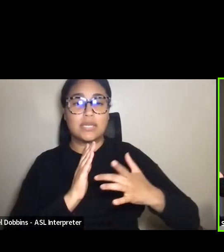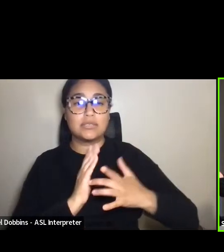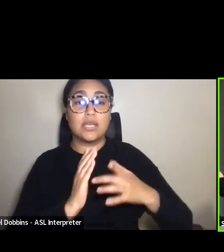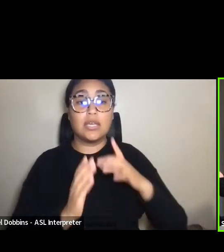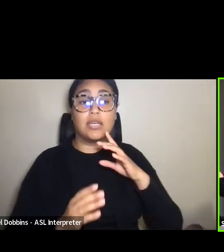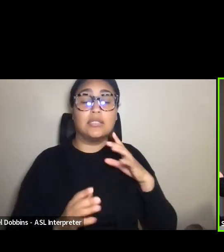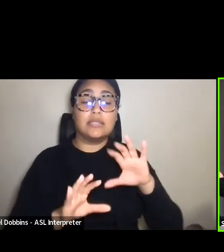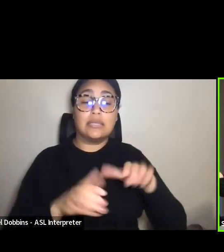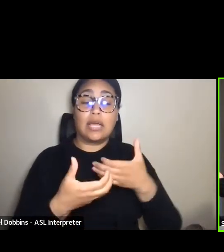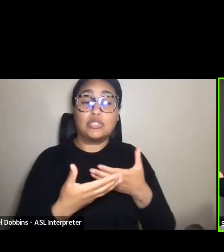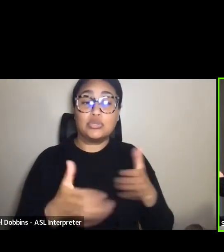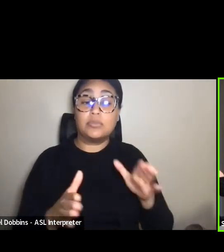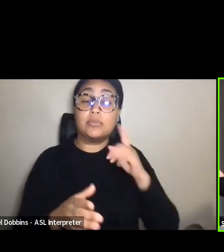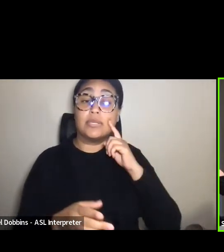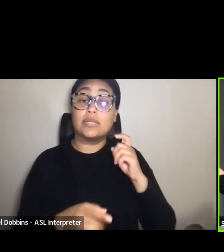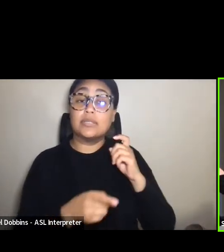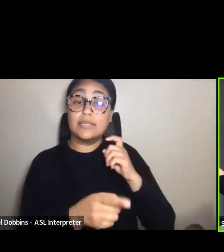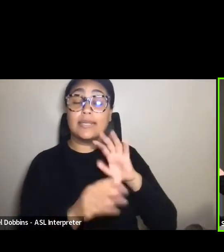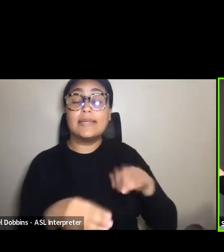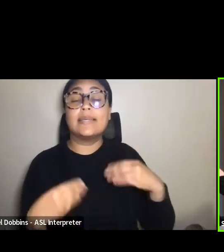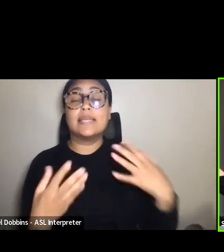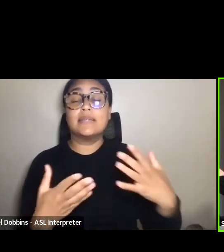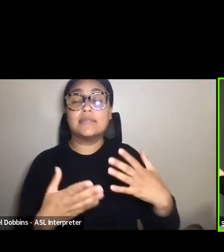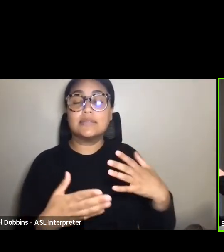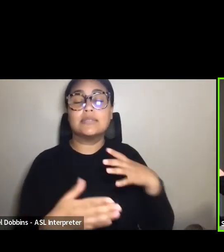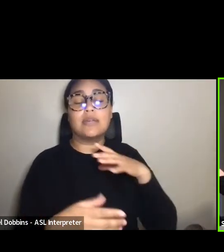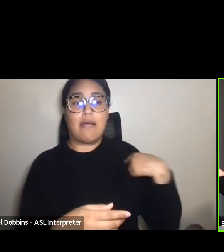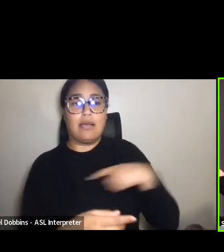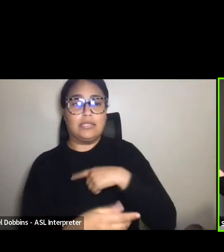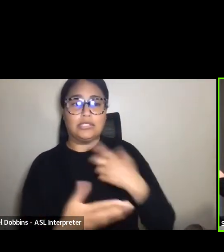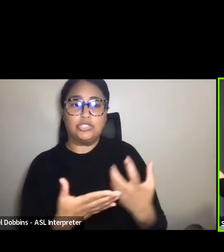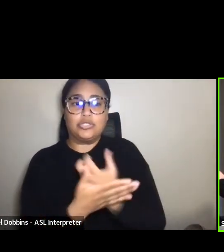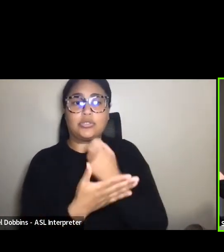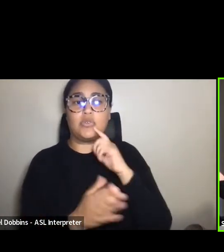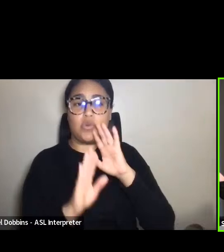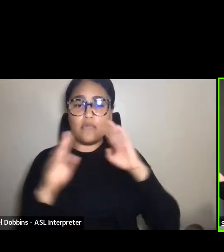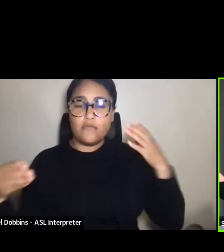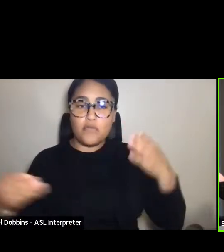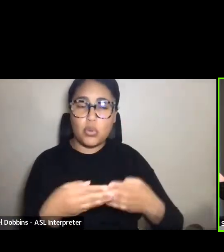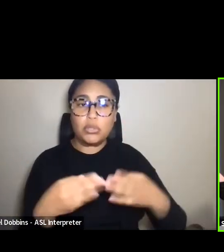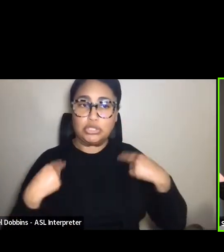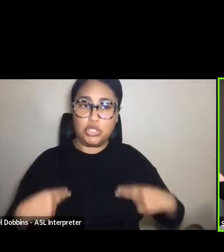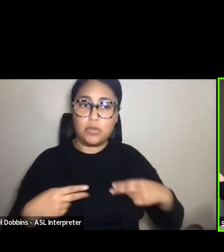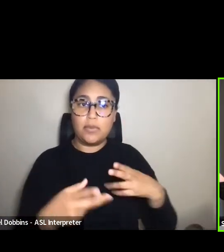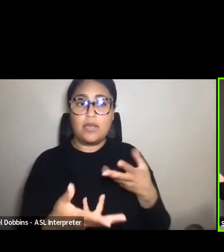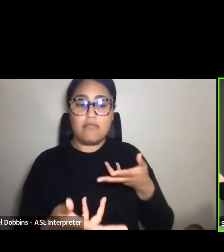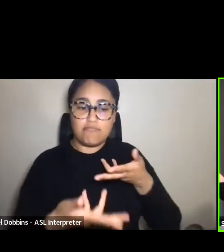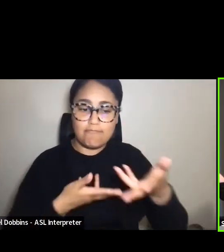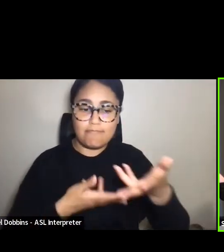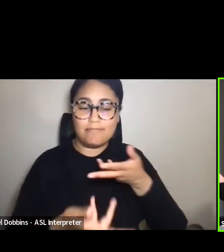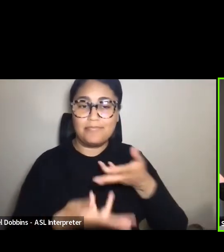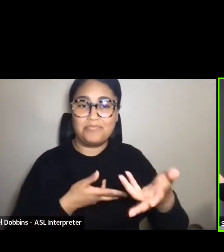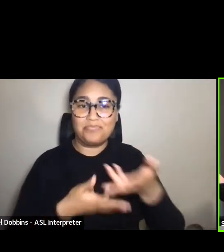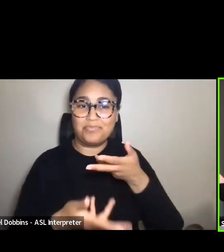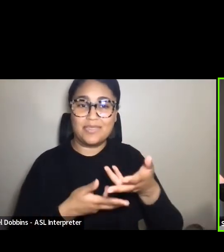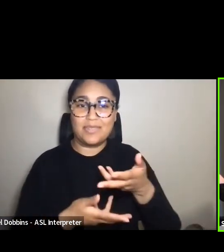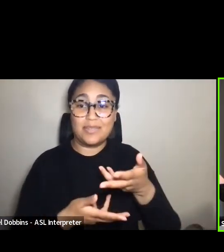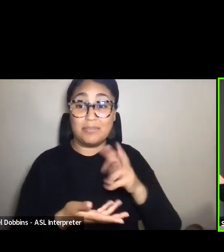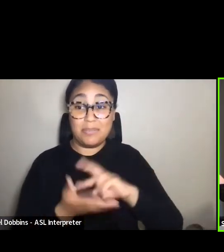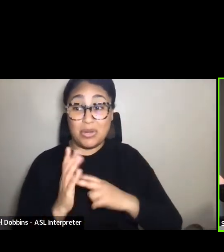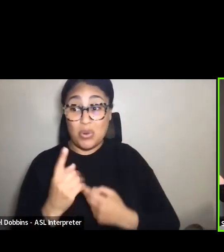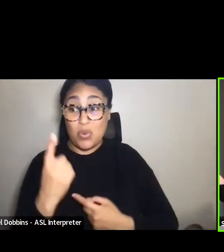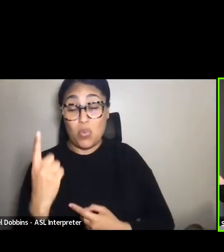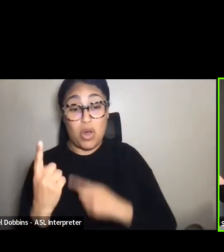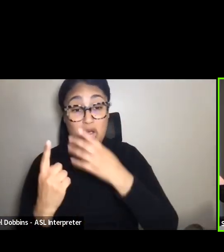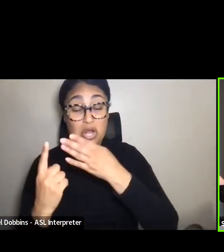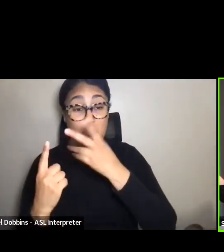technology-enabled classrooms is that it allows us actually to focus on the human and our interactions rather than having one person hold all